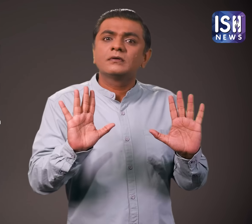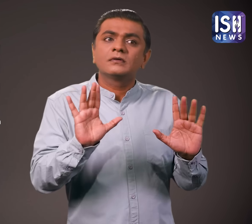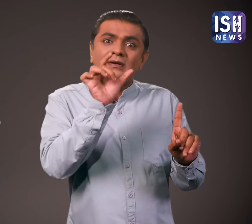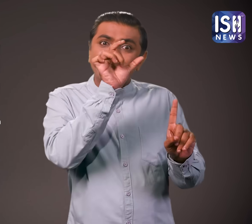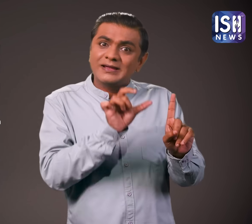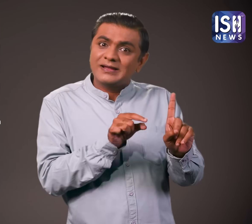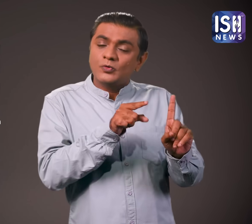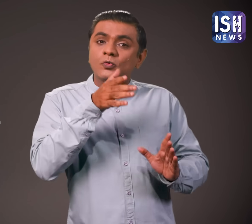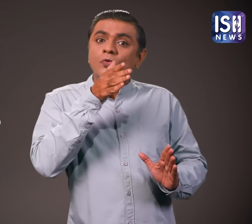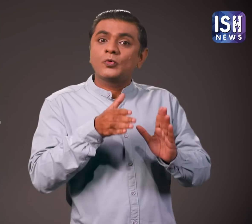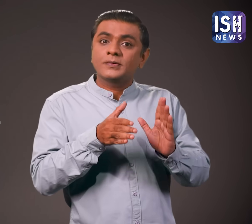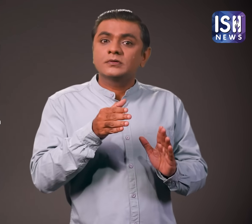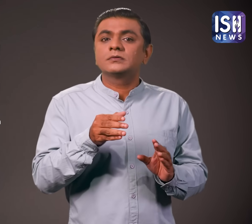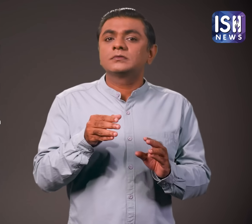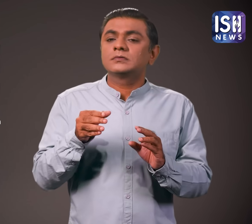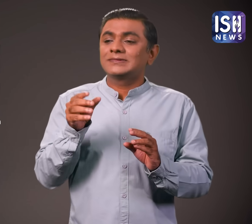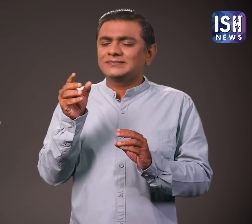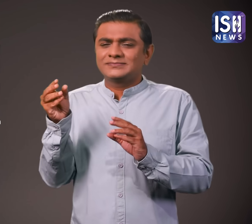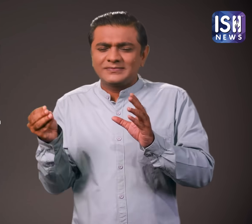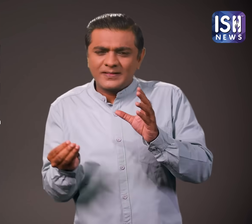Fetus was implanted in a robot and it grew.